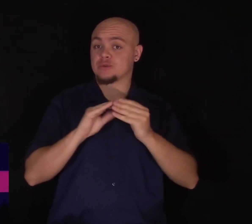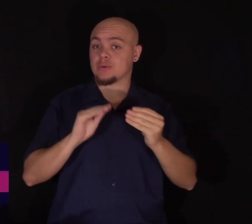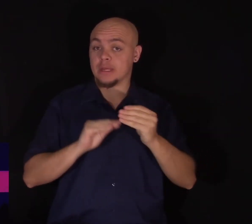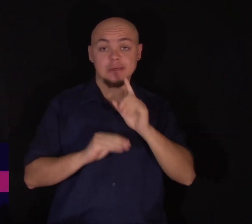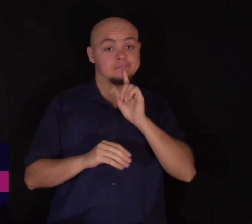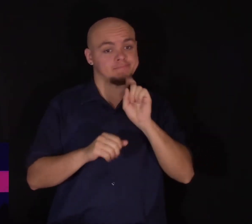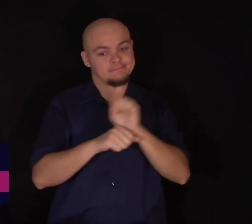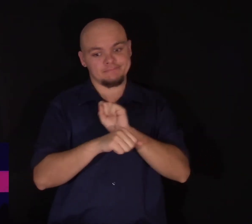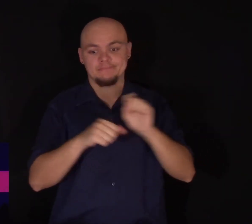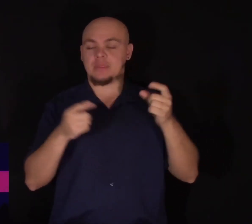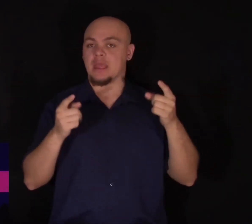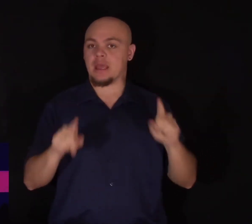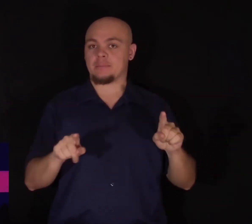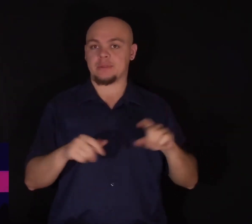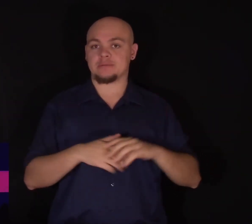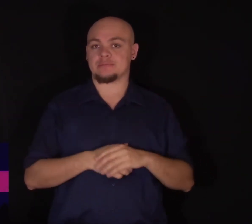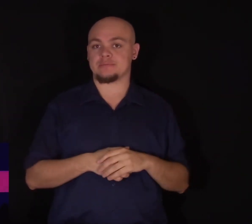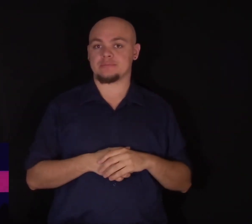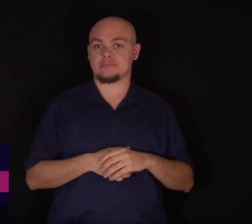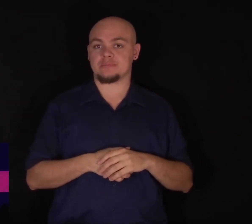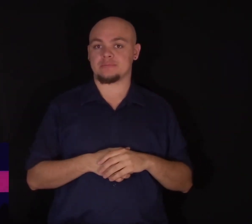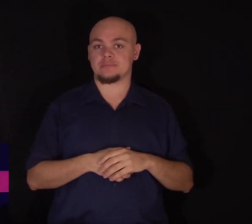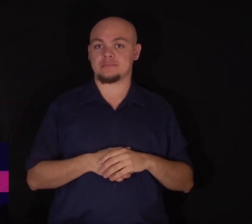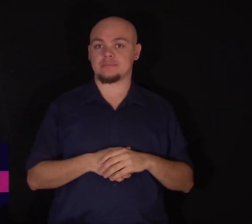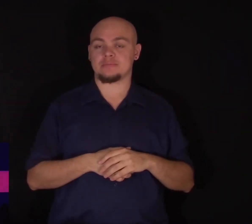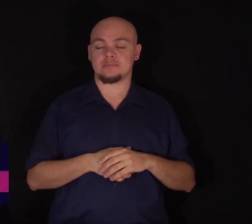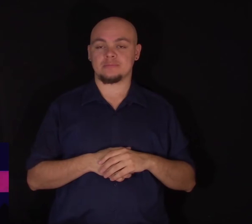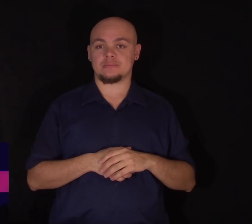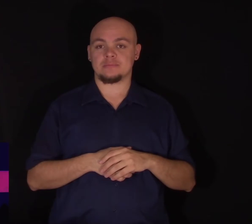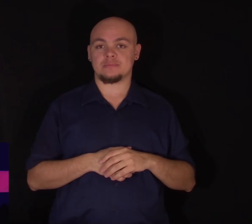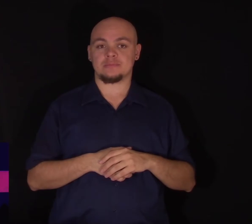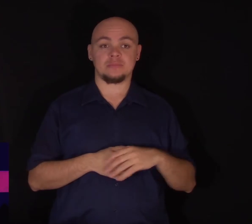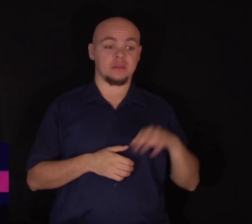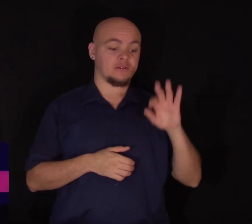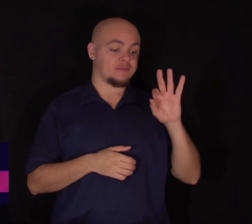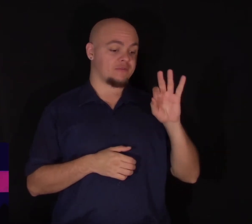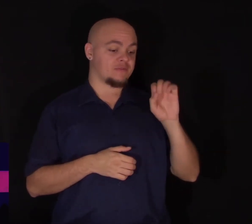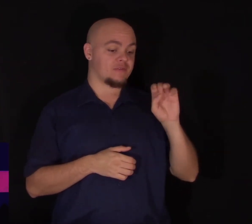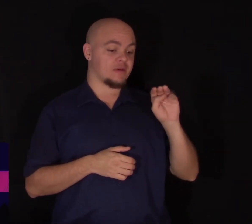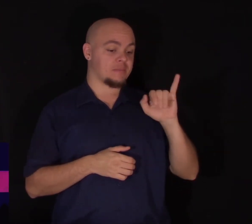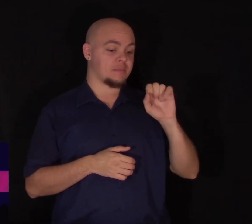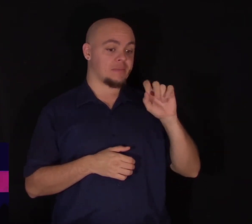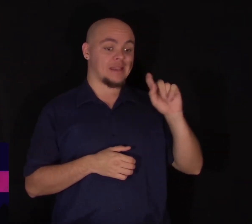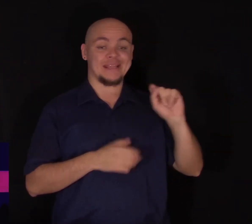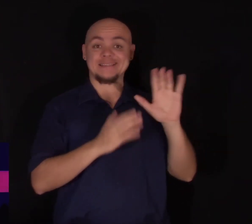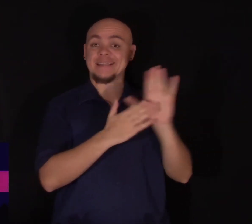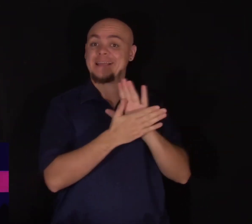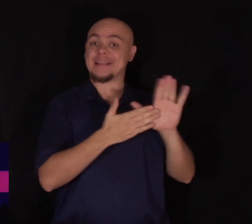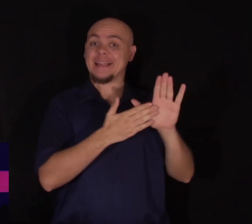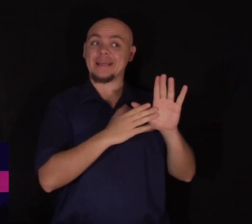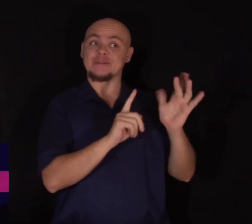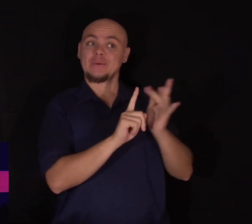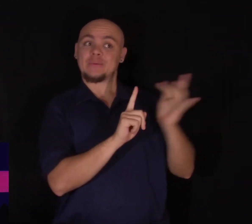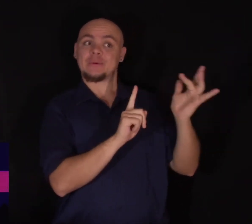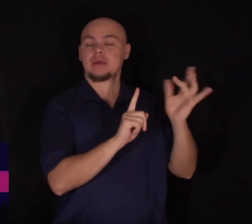happened, without the fierce, feminist, shiny wrapping of it, but with some of the biggest lessons we can learn along the way and for the last